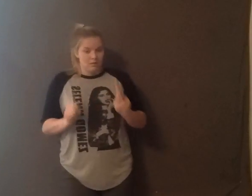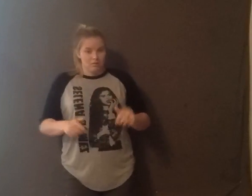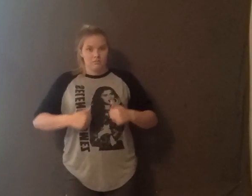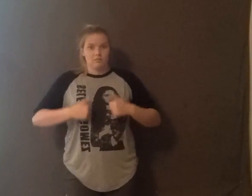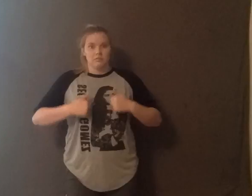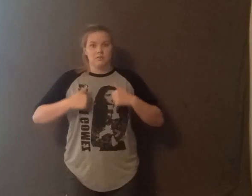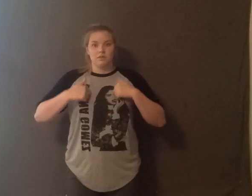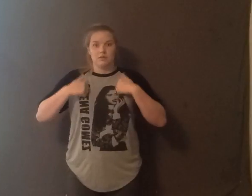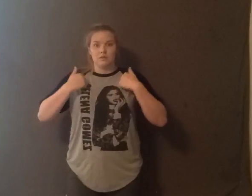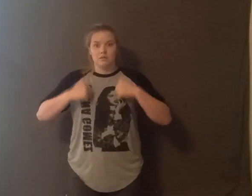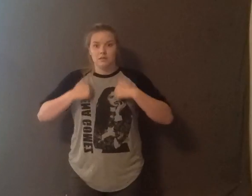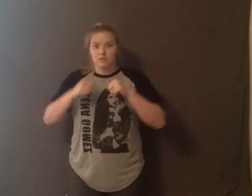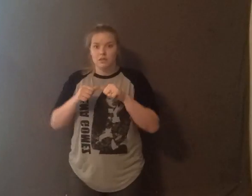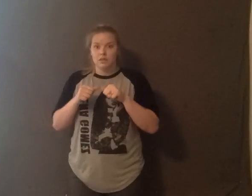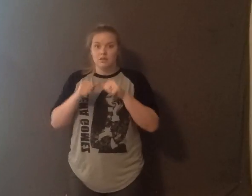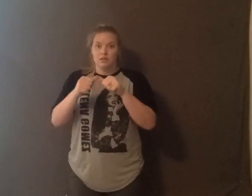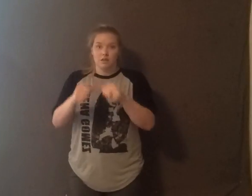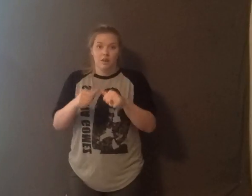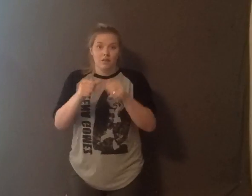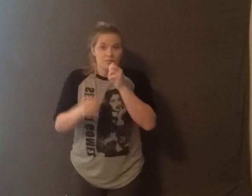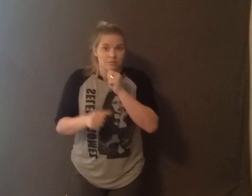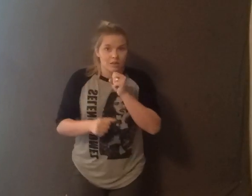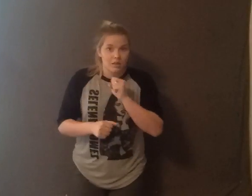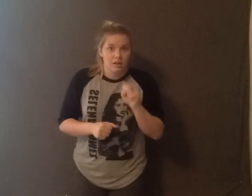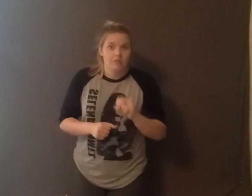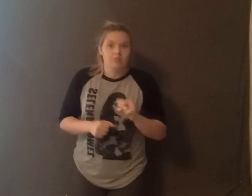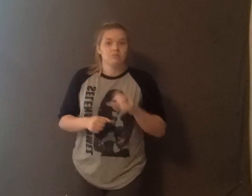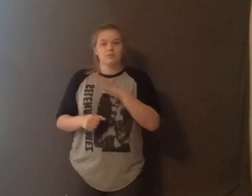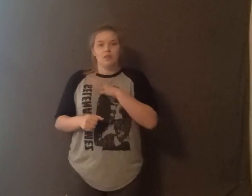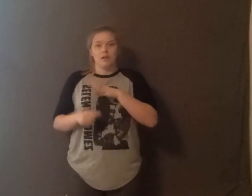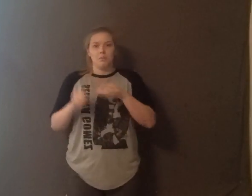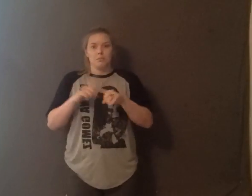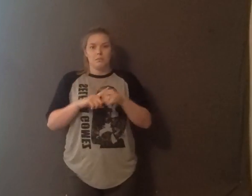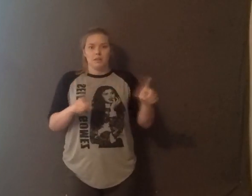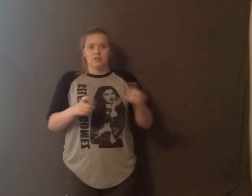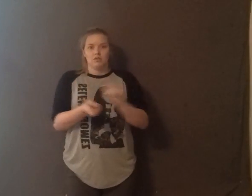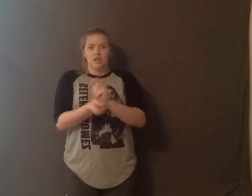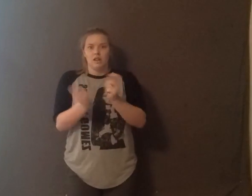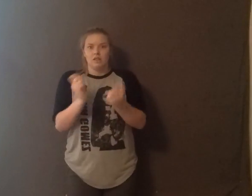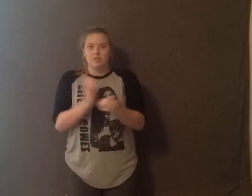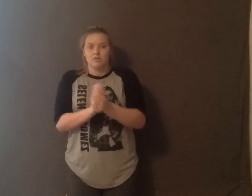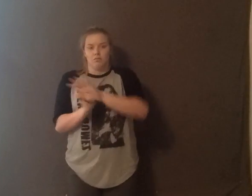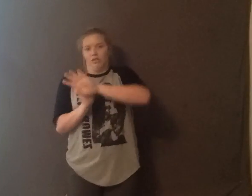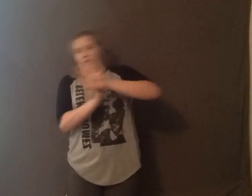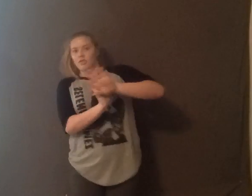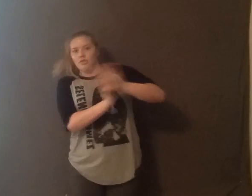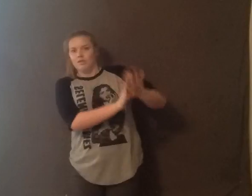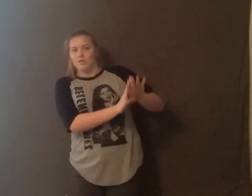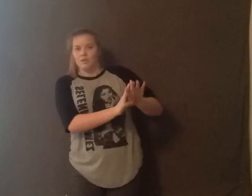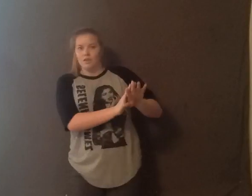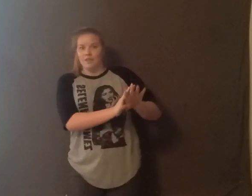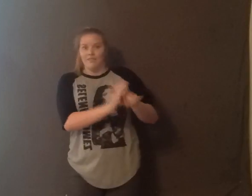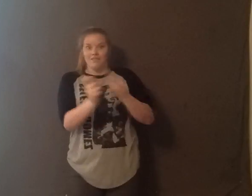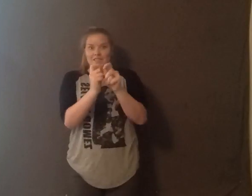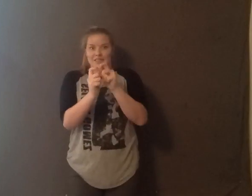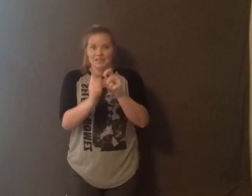or prevention, oh, whoa, now you cross the line. Prevention and cure, whoa, let's not go there.